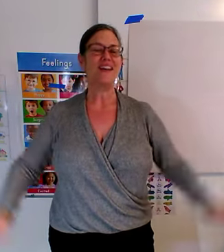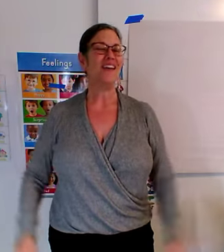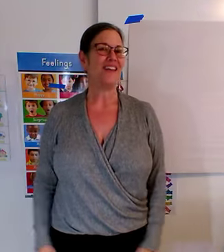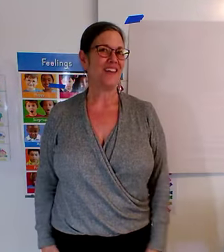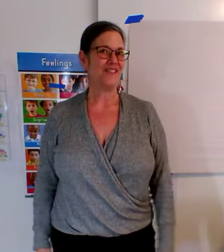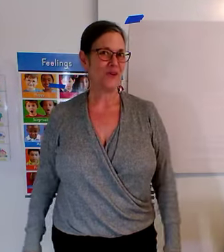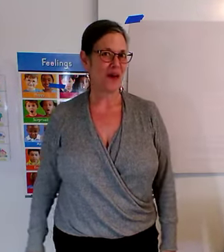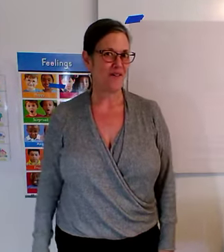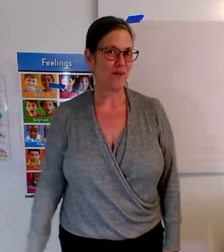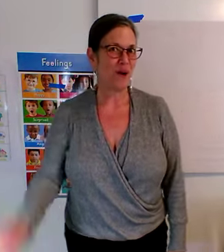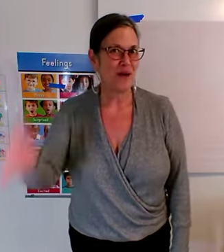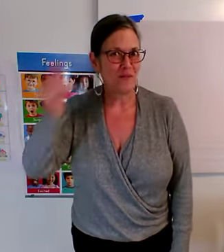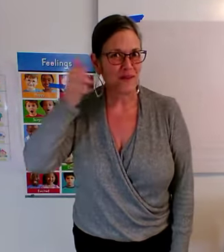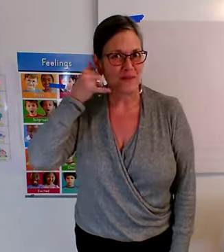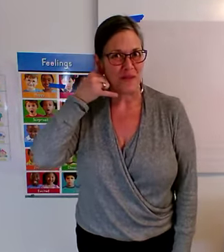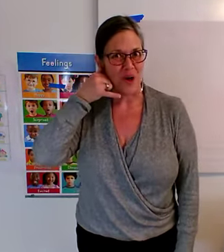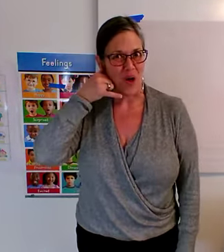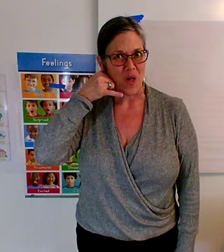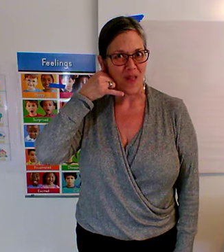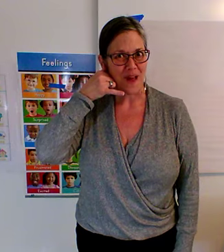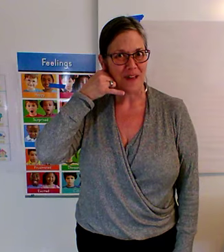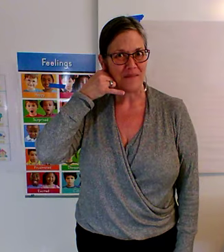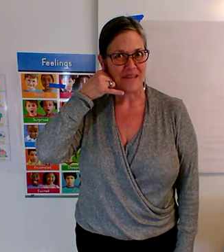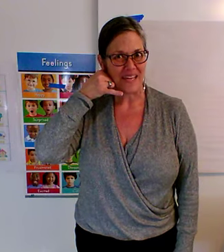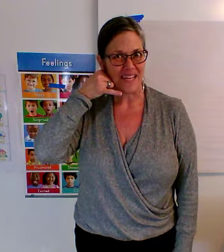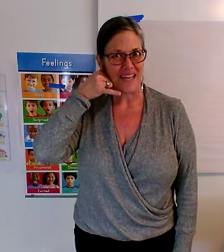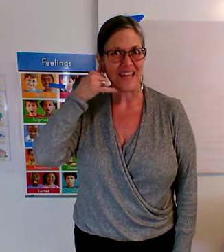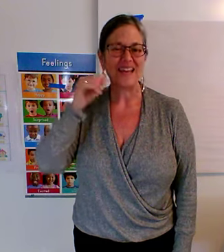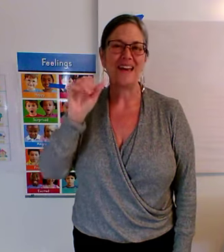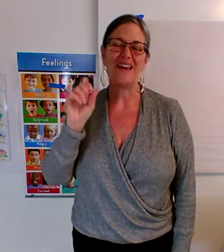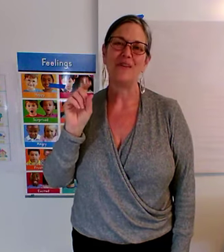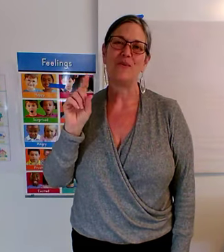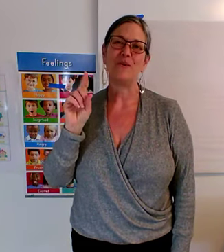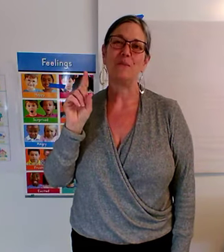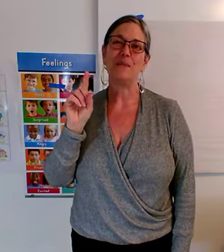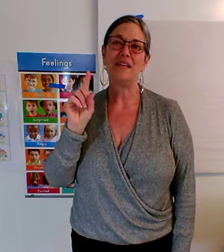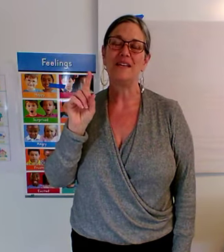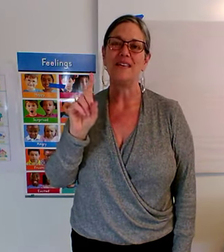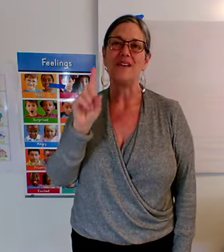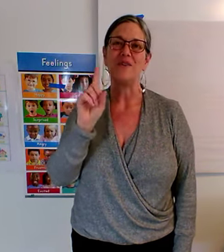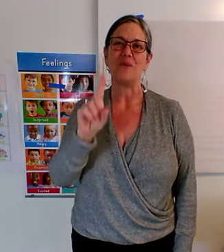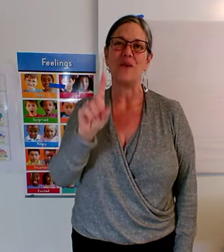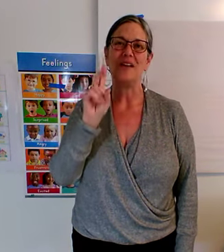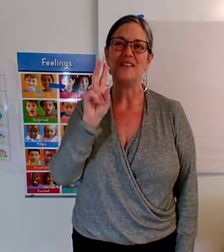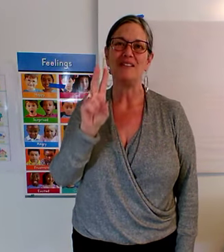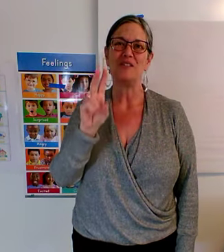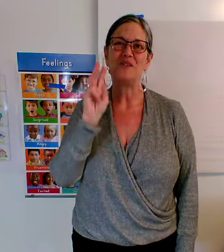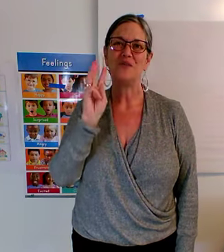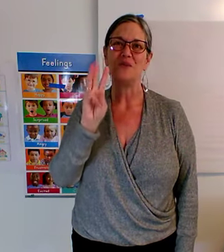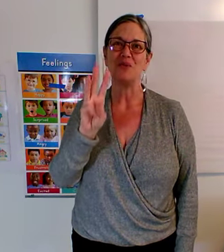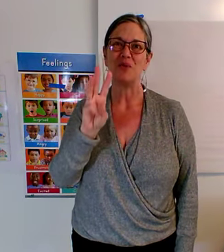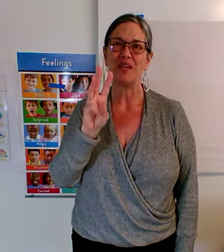If you have a problem, call on me and I will be there. One, two, three.